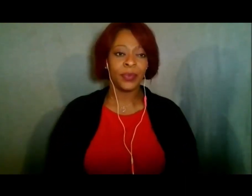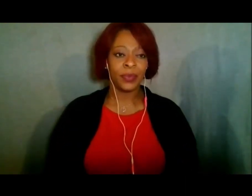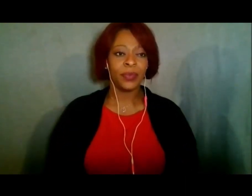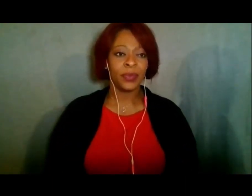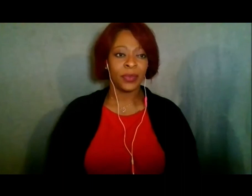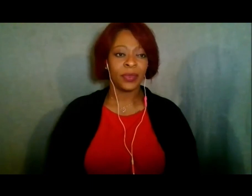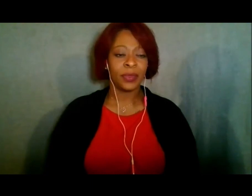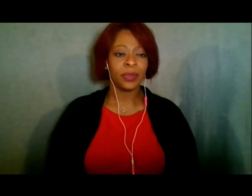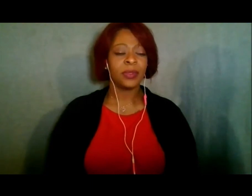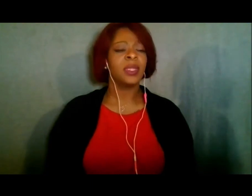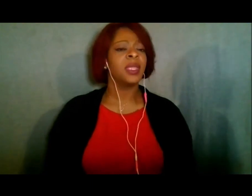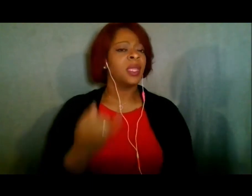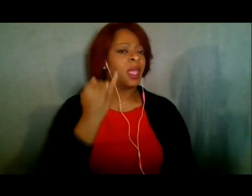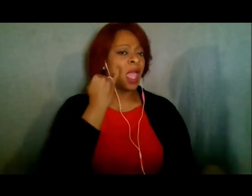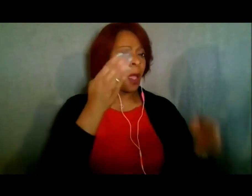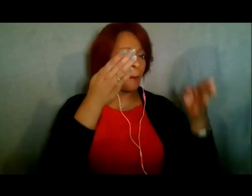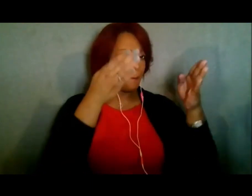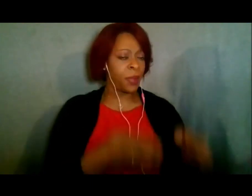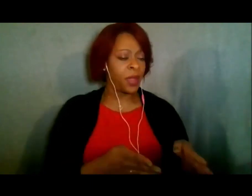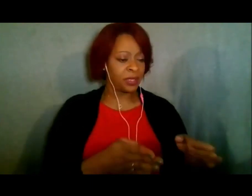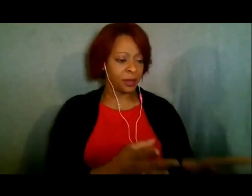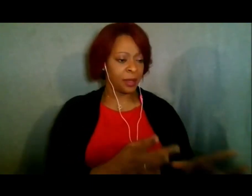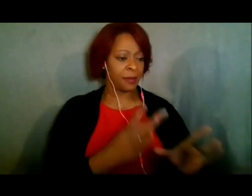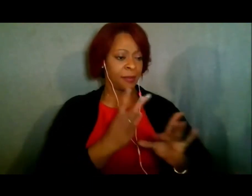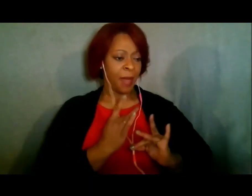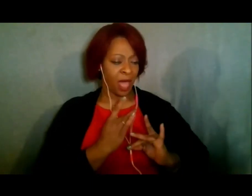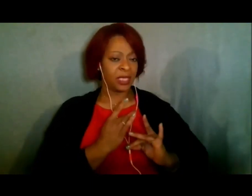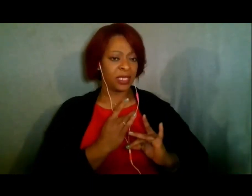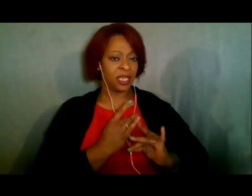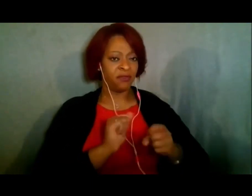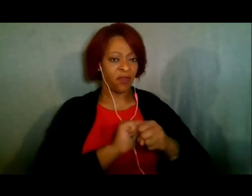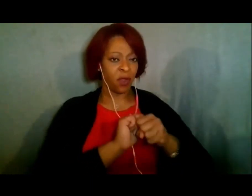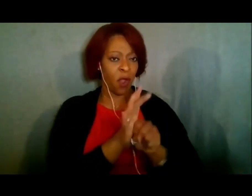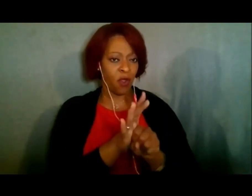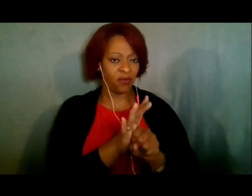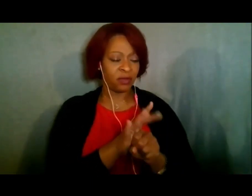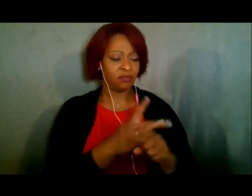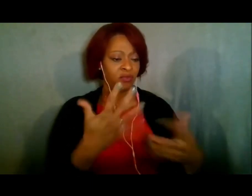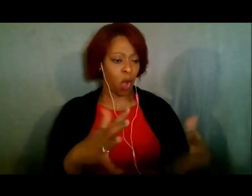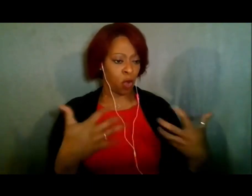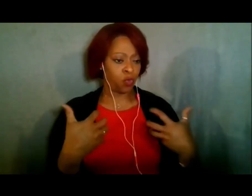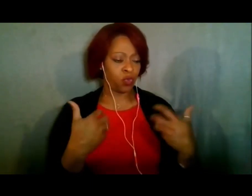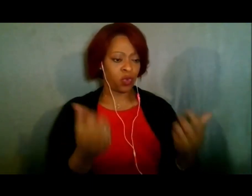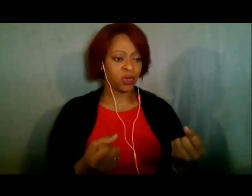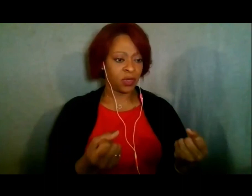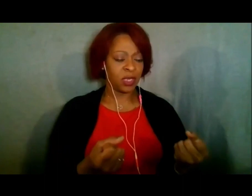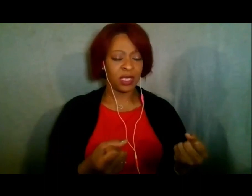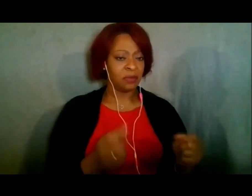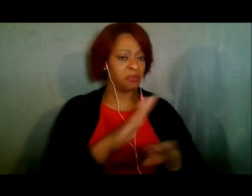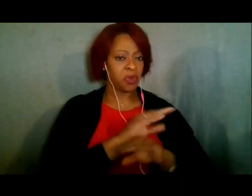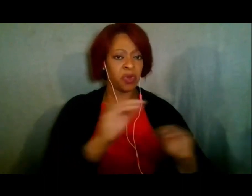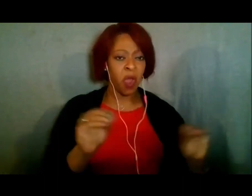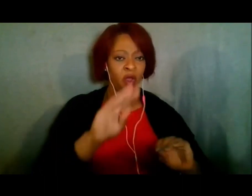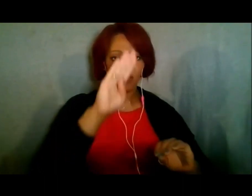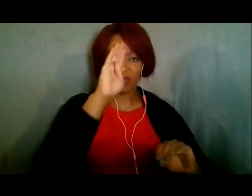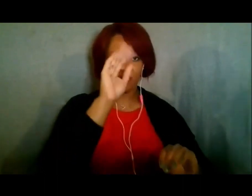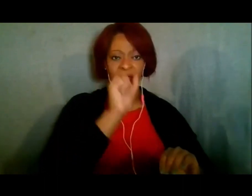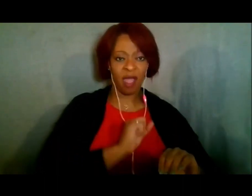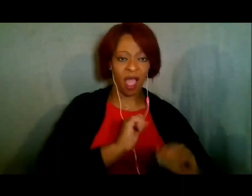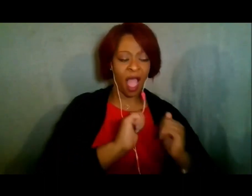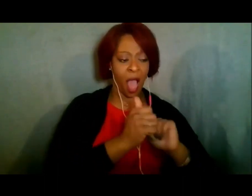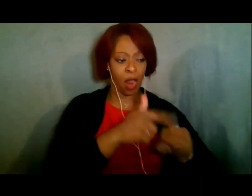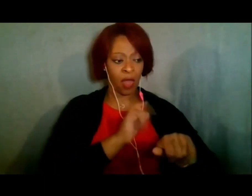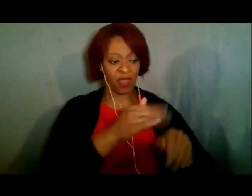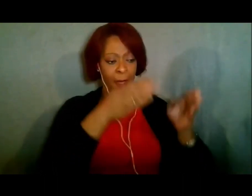If a person has tested positive for COVID-19 and has recovered, no longer has any symptoms, how long should that